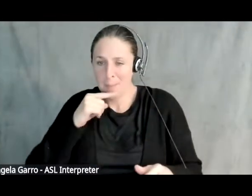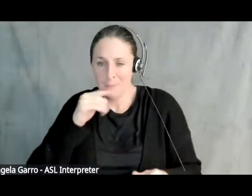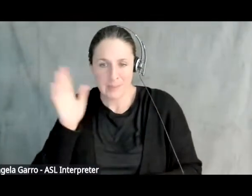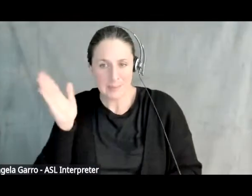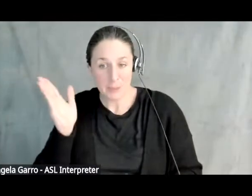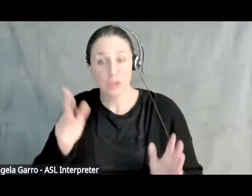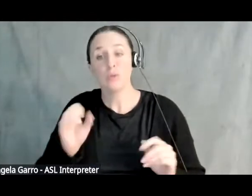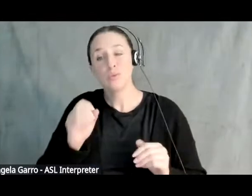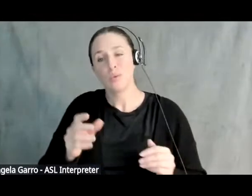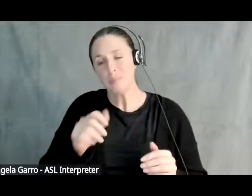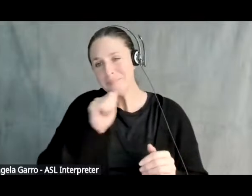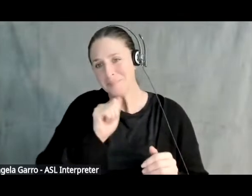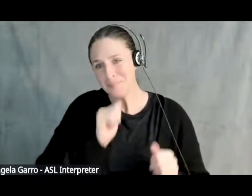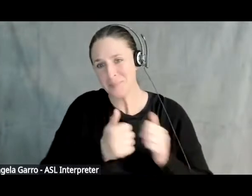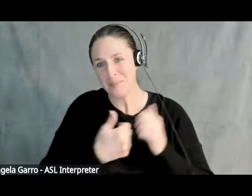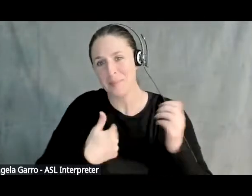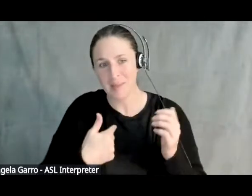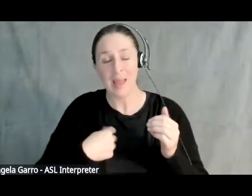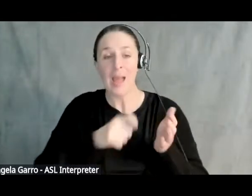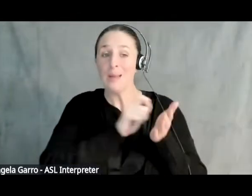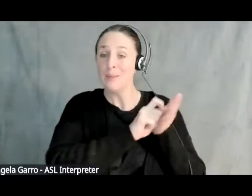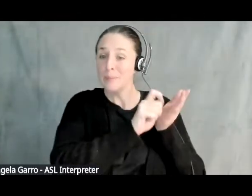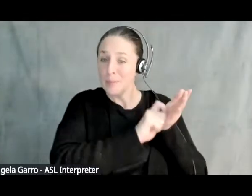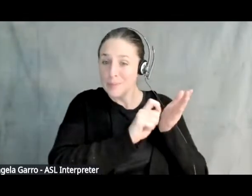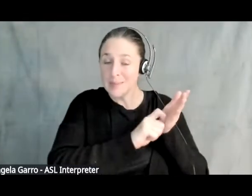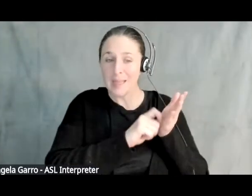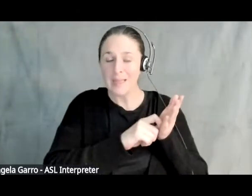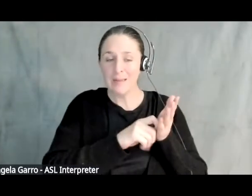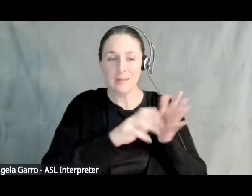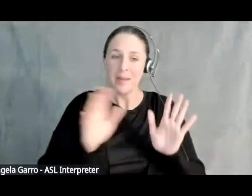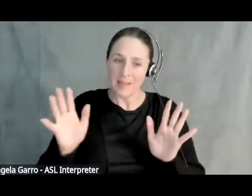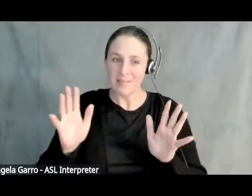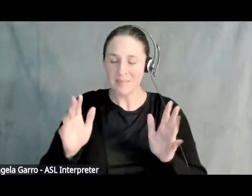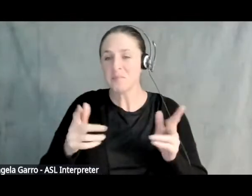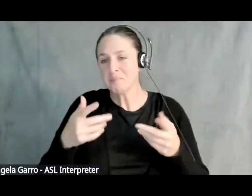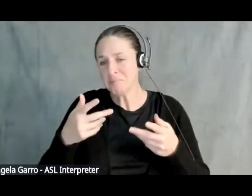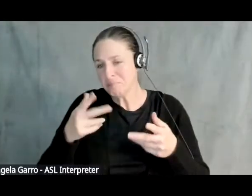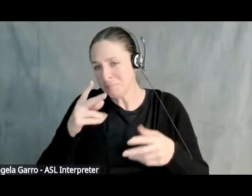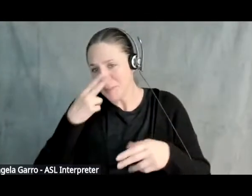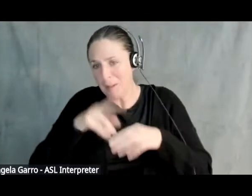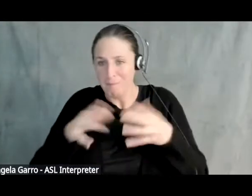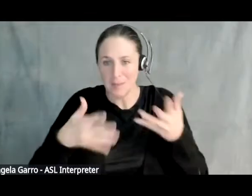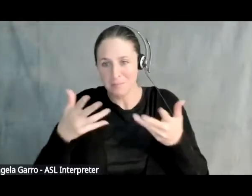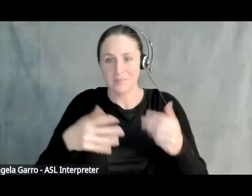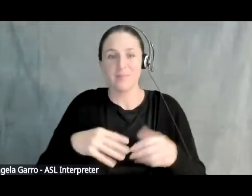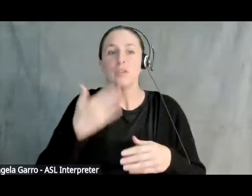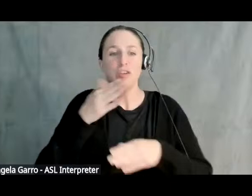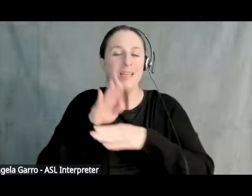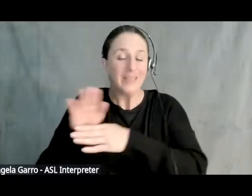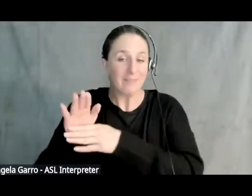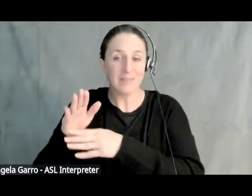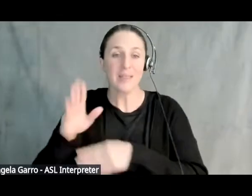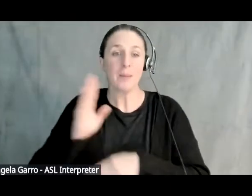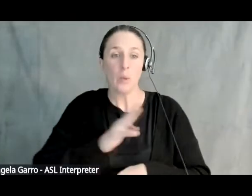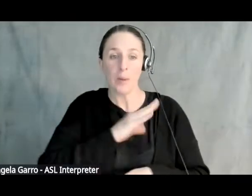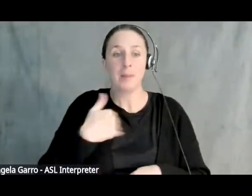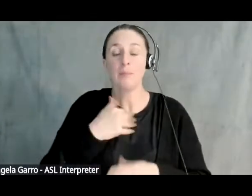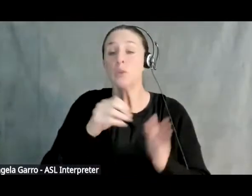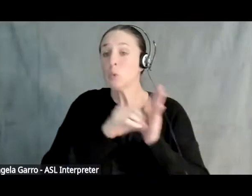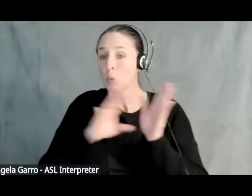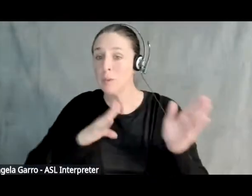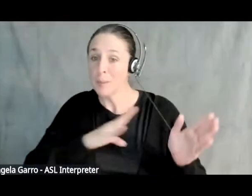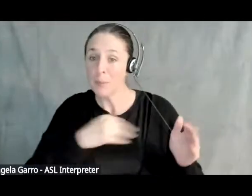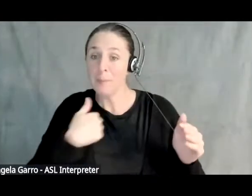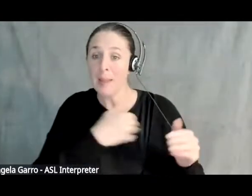me. I wrote it down. I'm going to fumble it, but let's have some fun here. Okay. Good evening, board members, student board members,